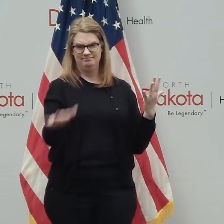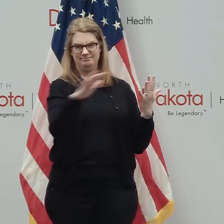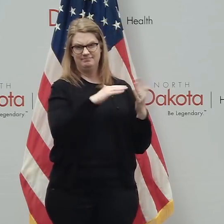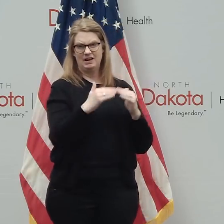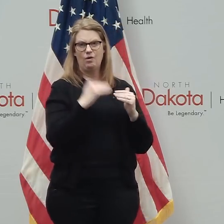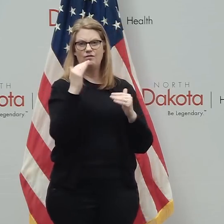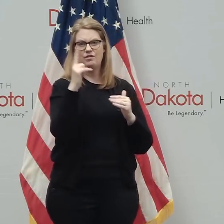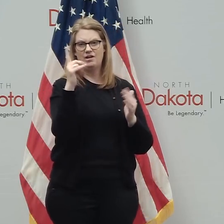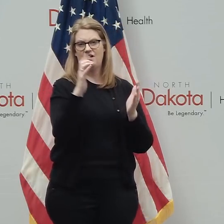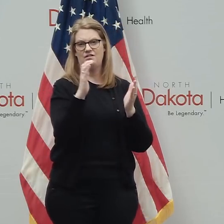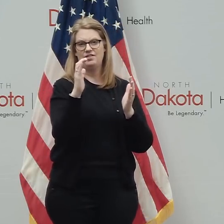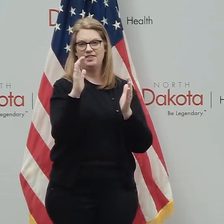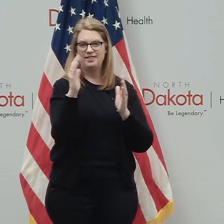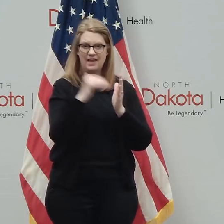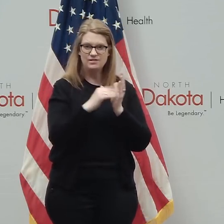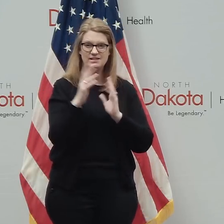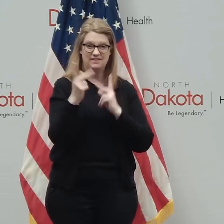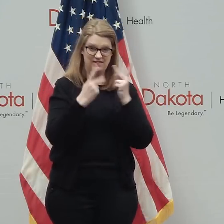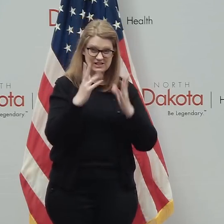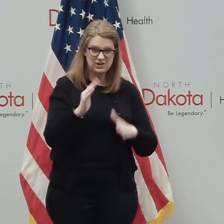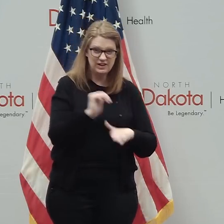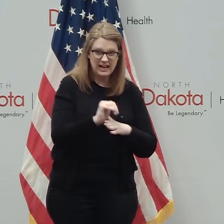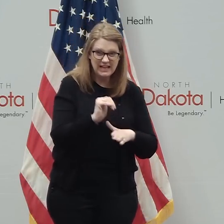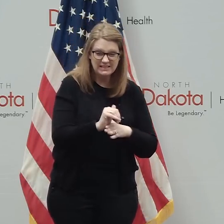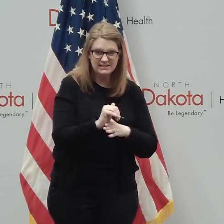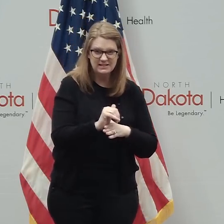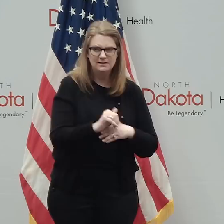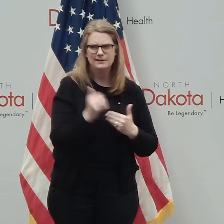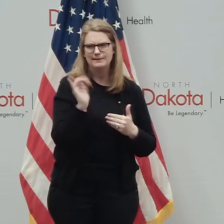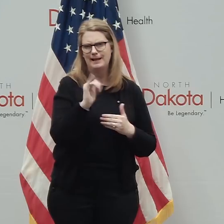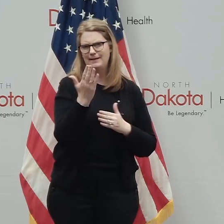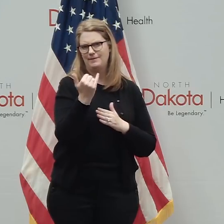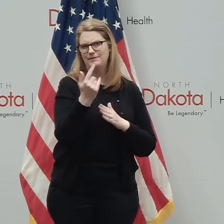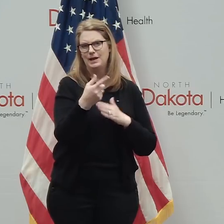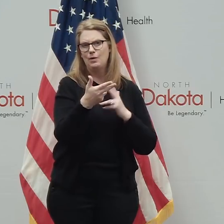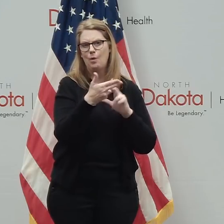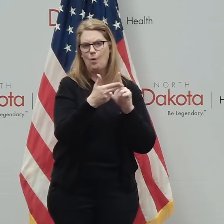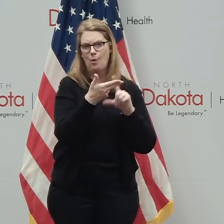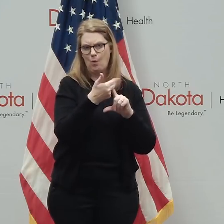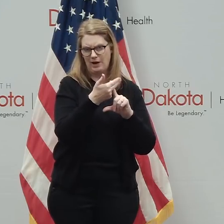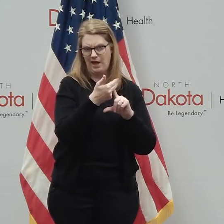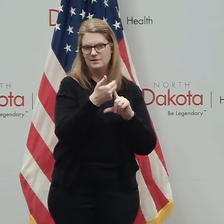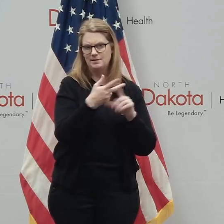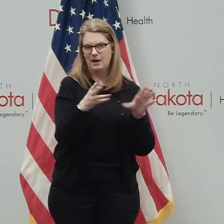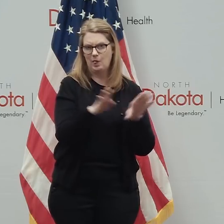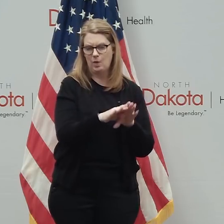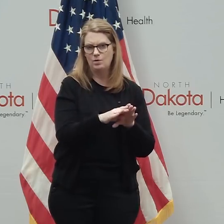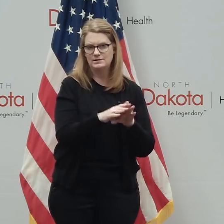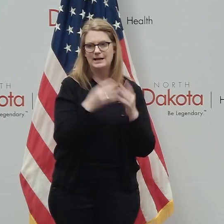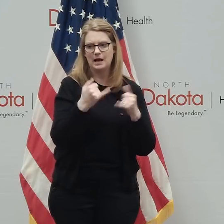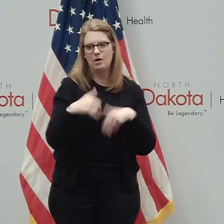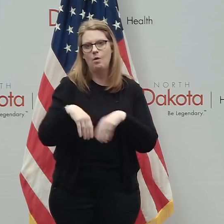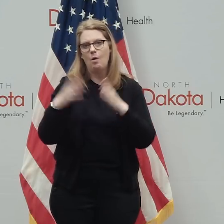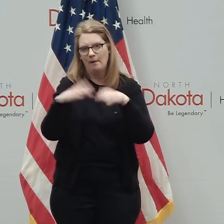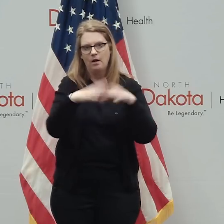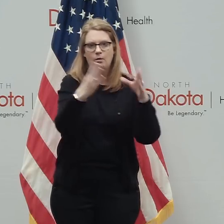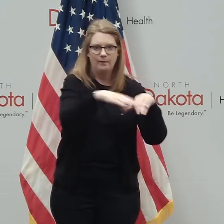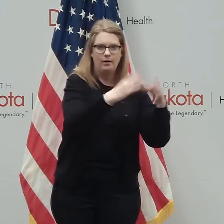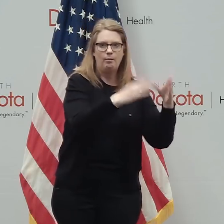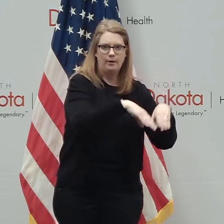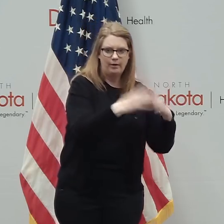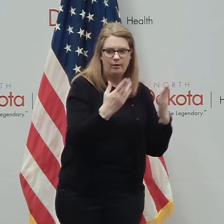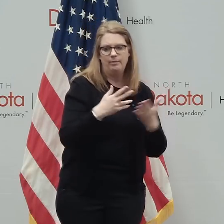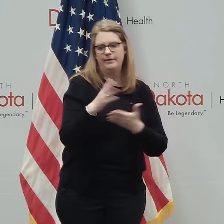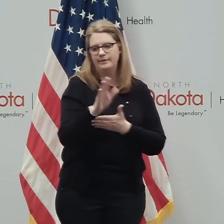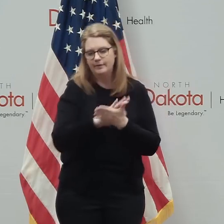over 100,000 visitor nights a summer. This is like opening up 15 hotels that have been closed for the winter time. So a lot of work. And again, we've